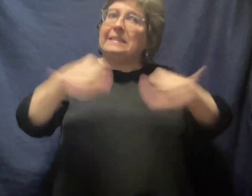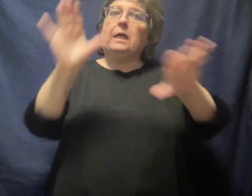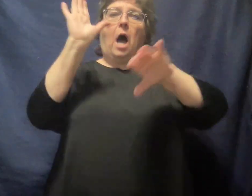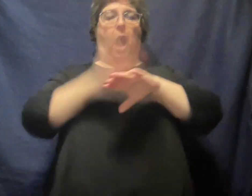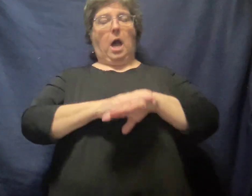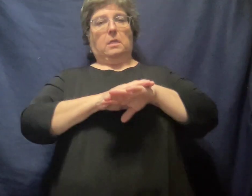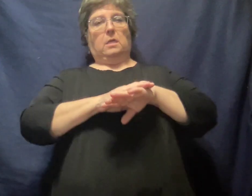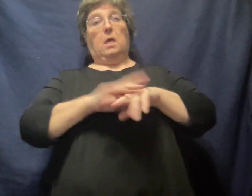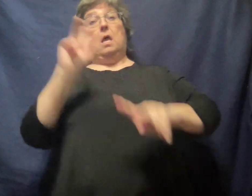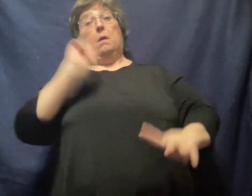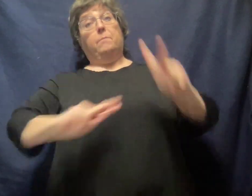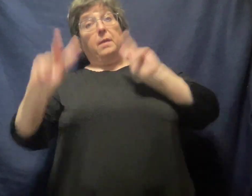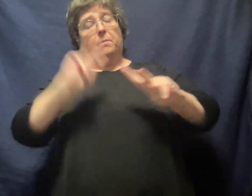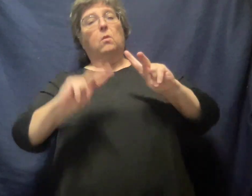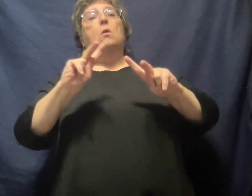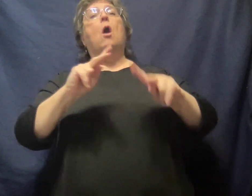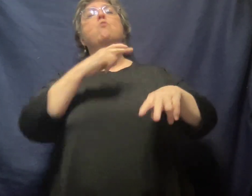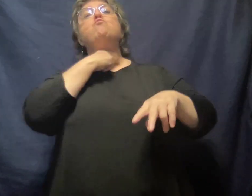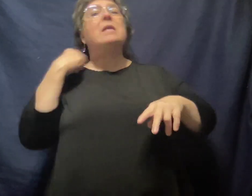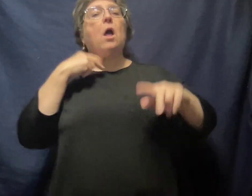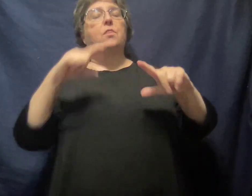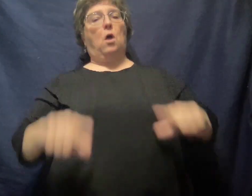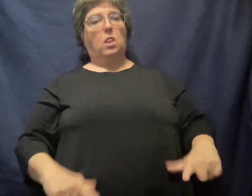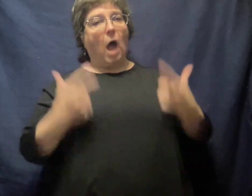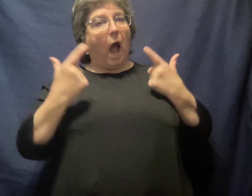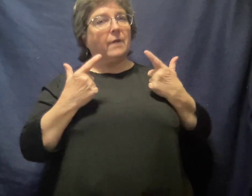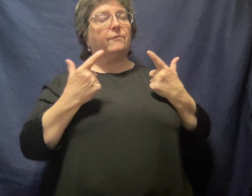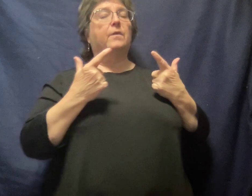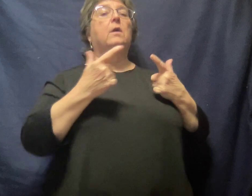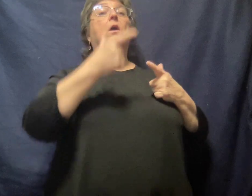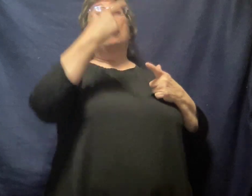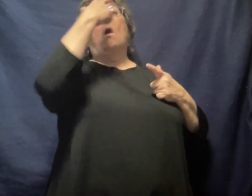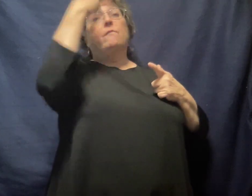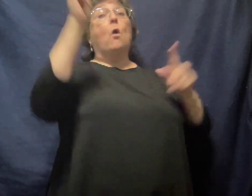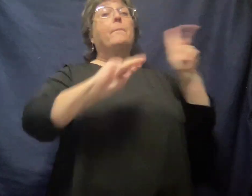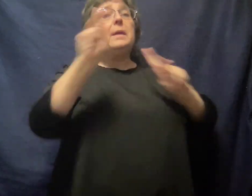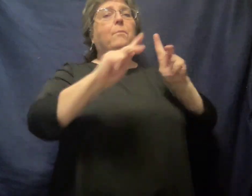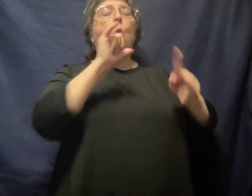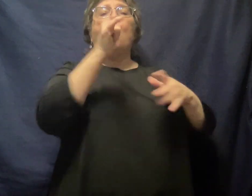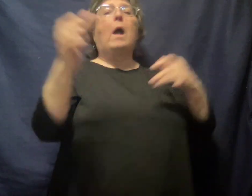people putting their lives on the line to save those who unfortunately have been recklessly going out when they didn't need to